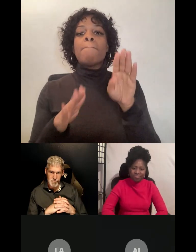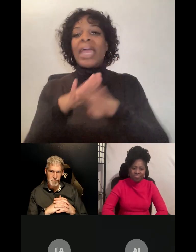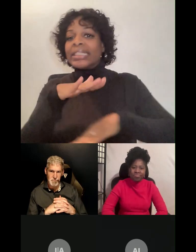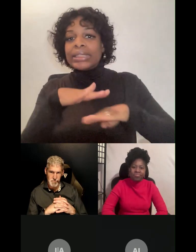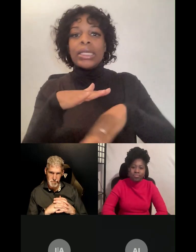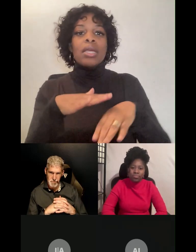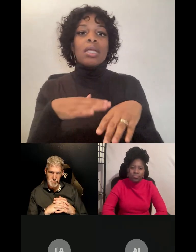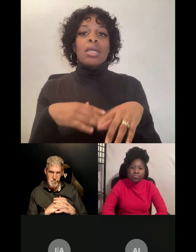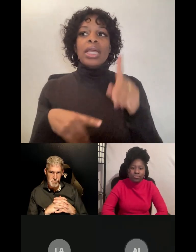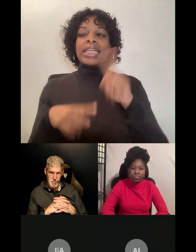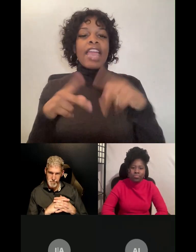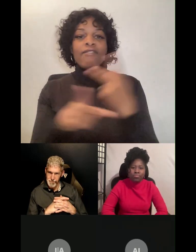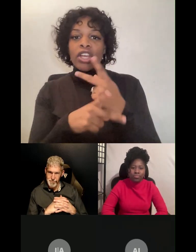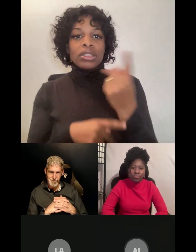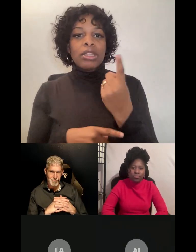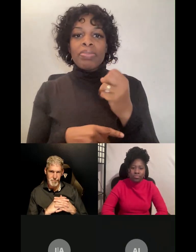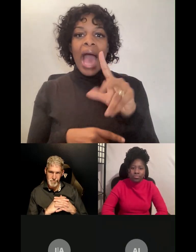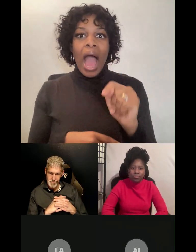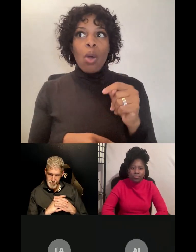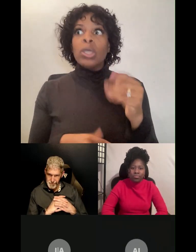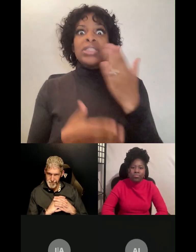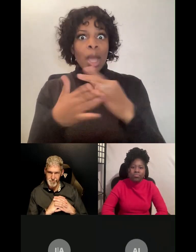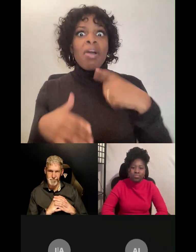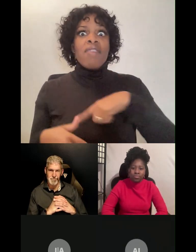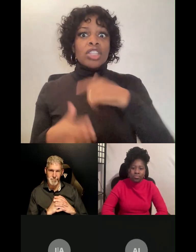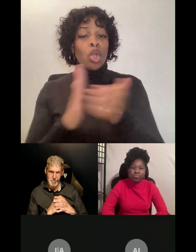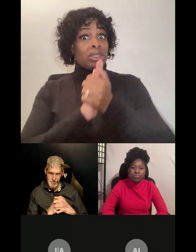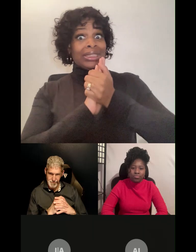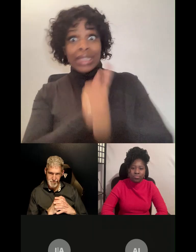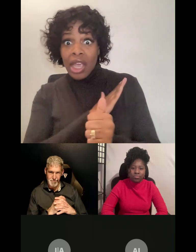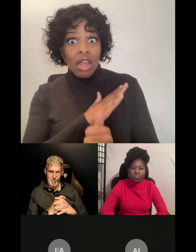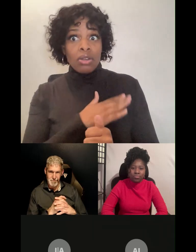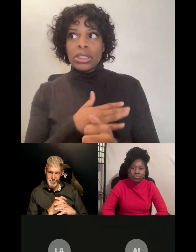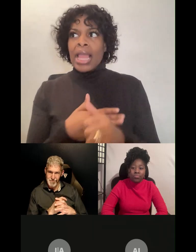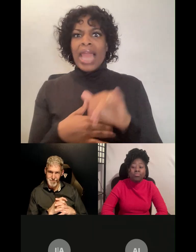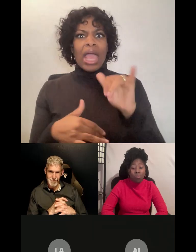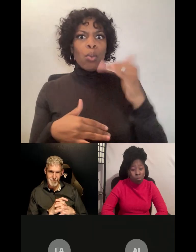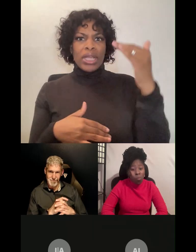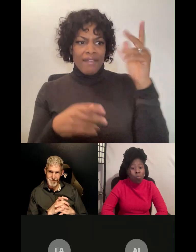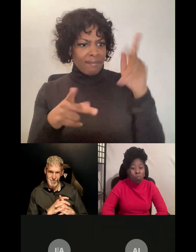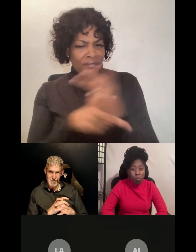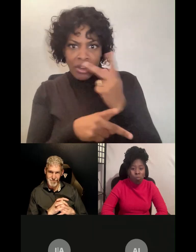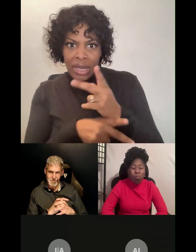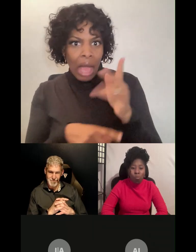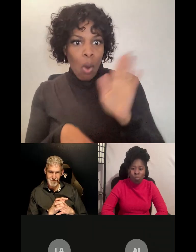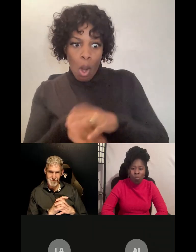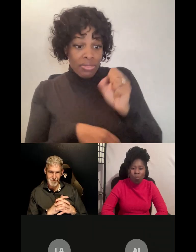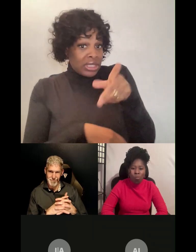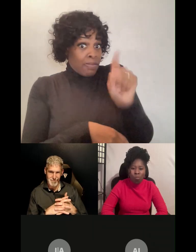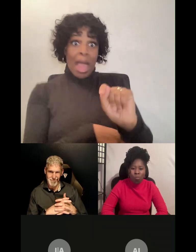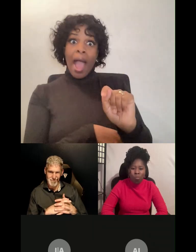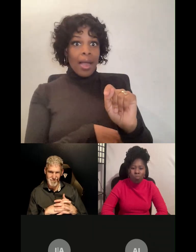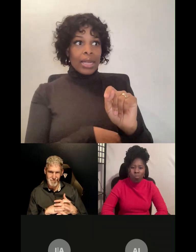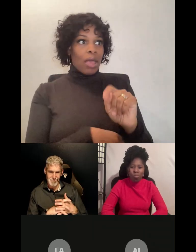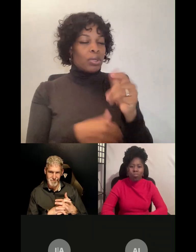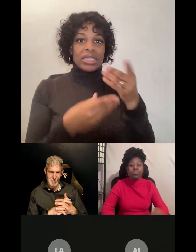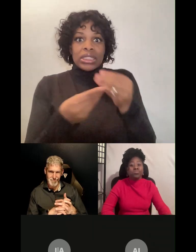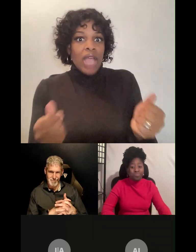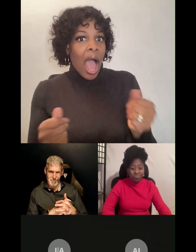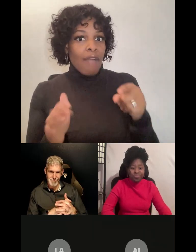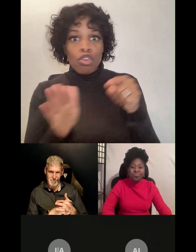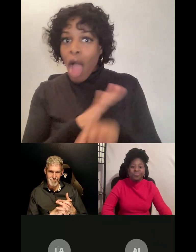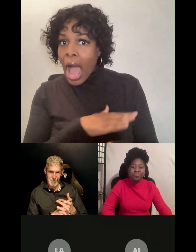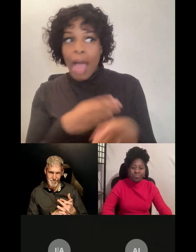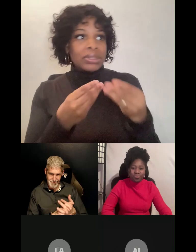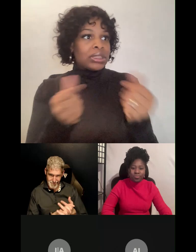like basic. Can't figure something out. Some of us are skilled. Like we can figure it out on the spot, and we